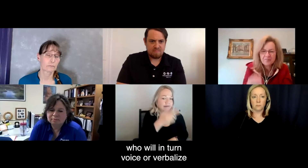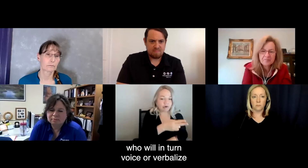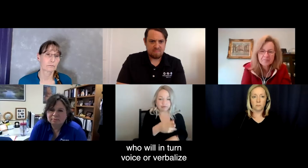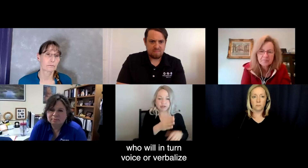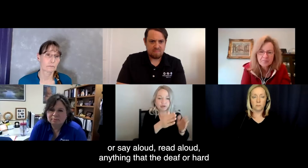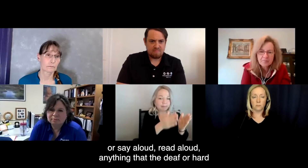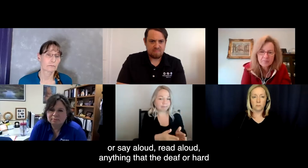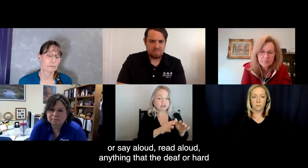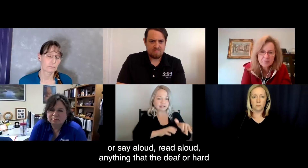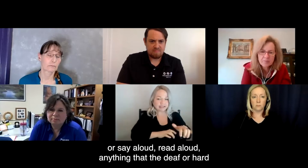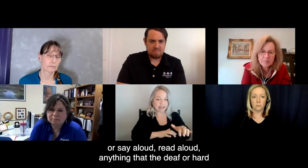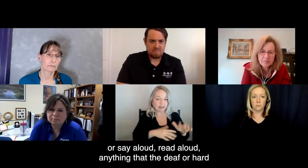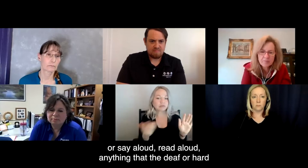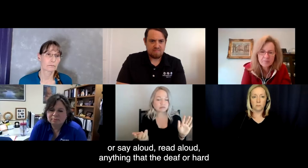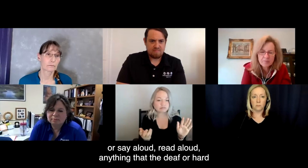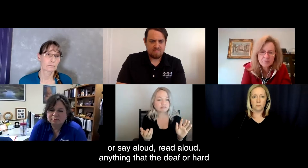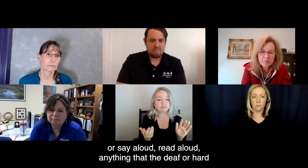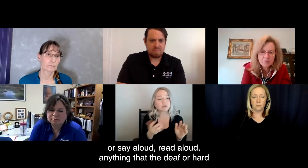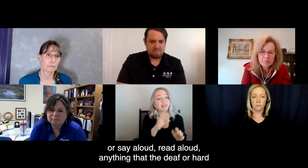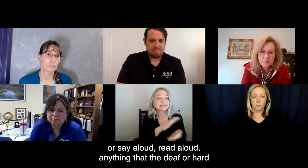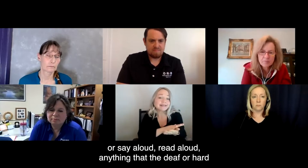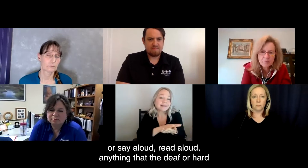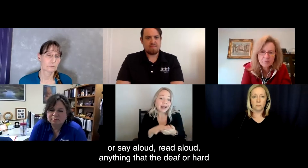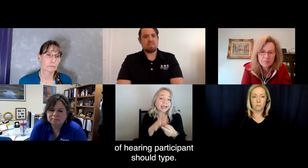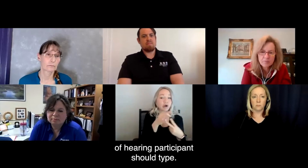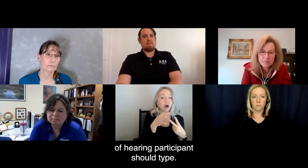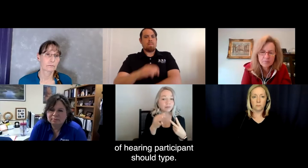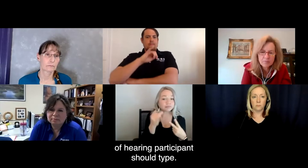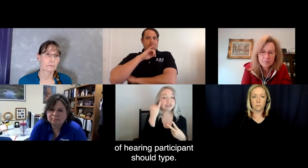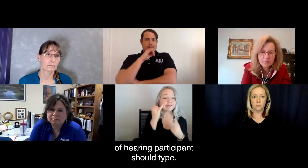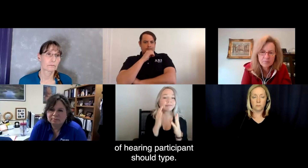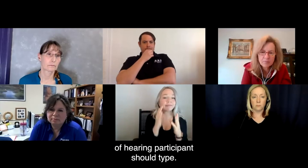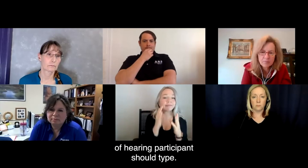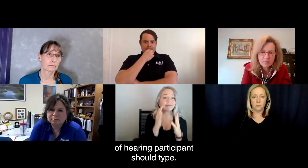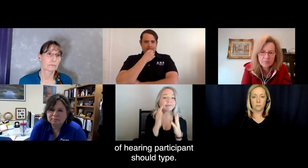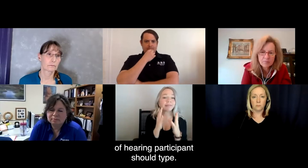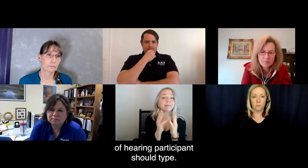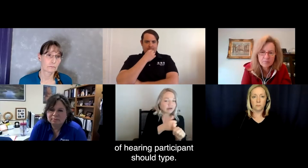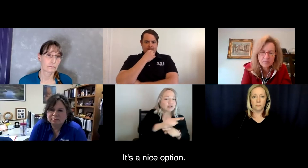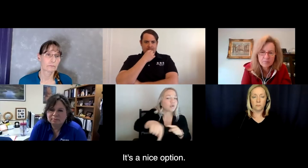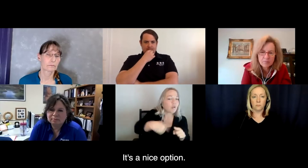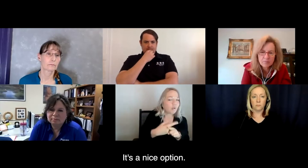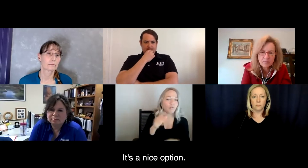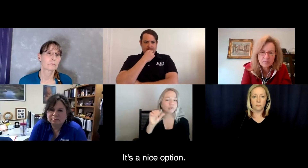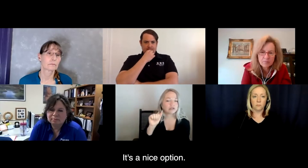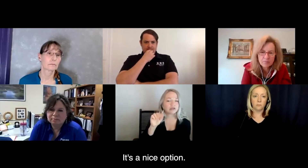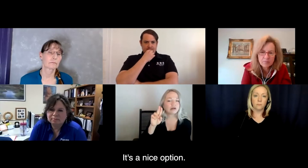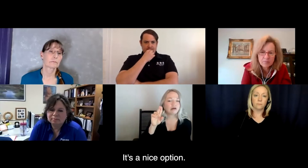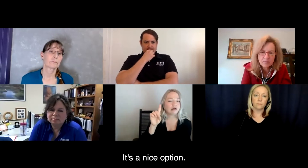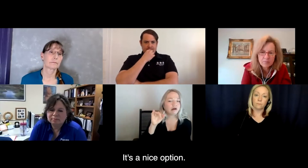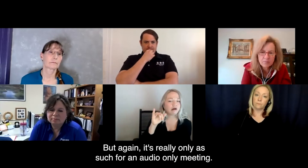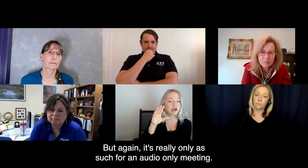or verbalize or say aloud, read aloud, anything that the deaf or hard of hearing participant should type. It's a nice